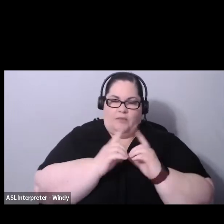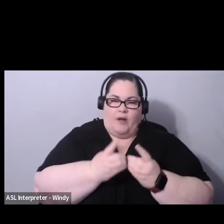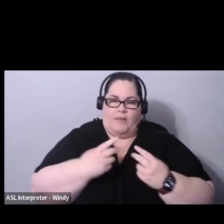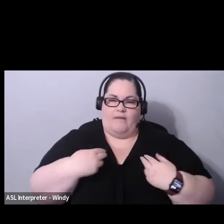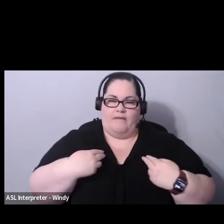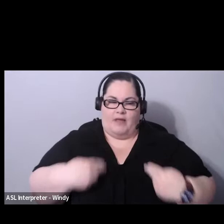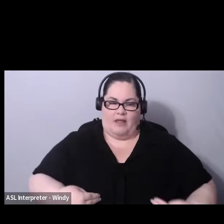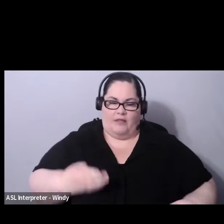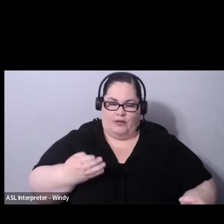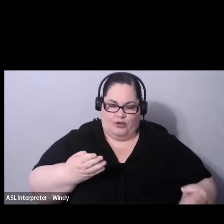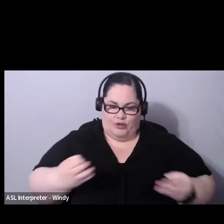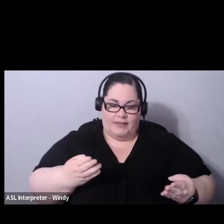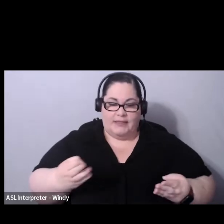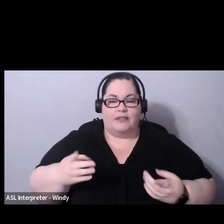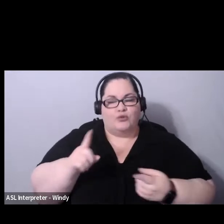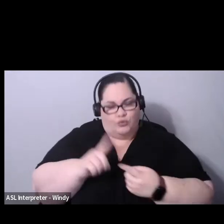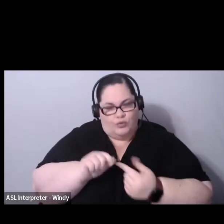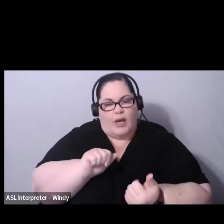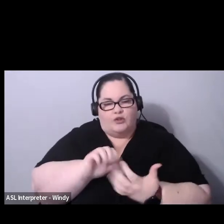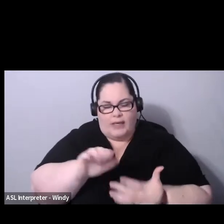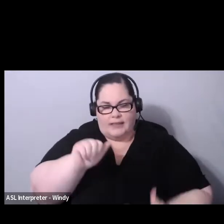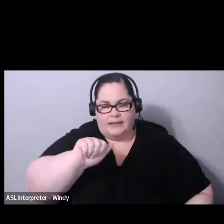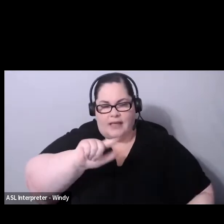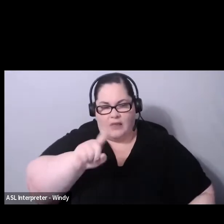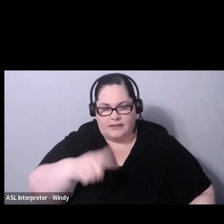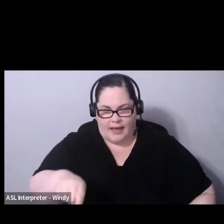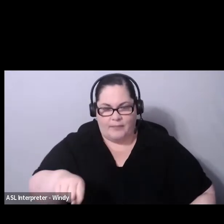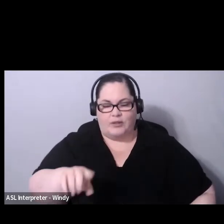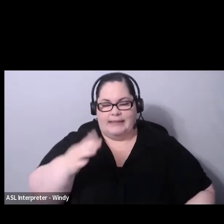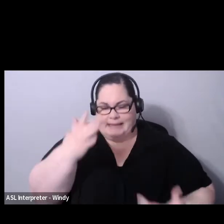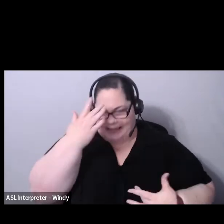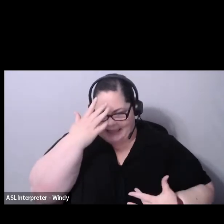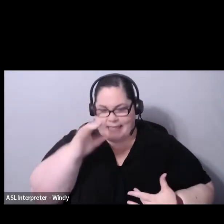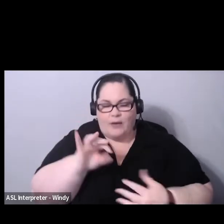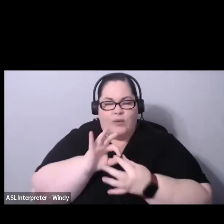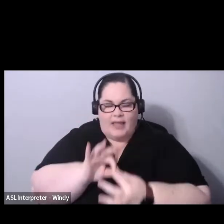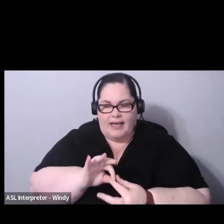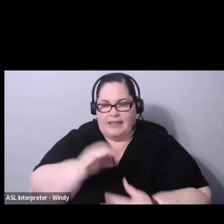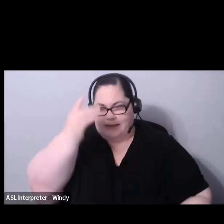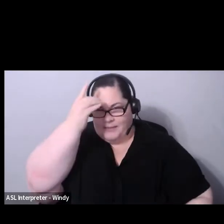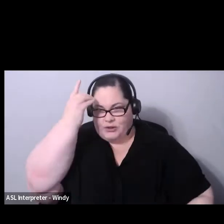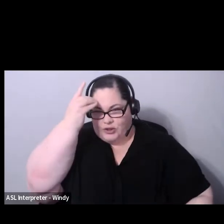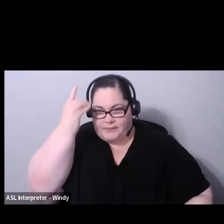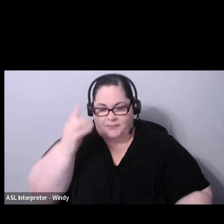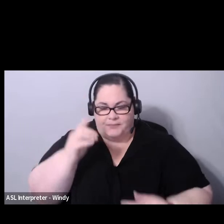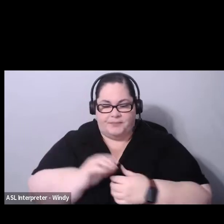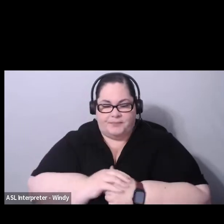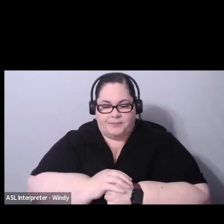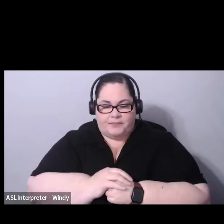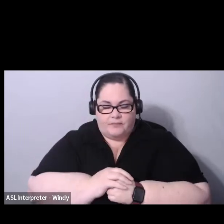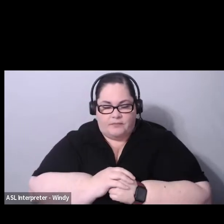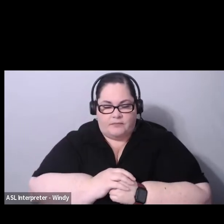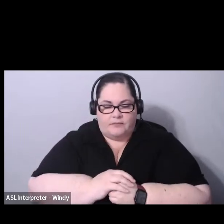address Alzheimer's disease and related forms of dementia by